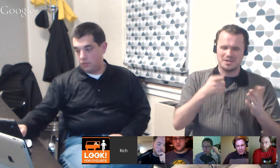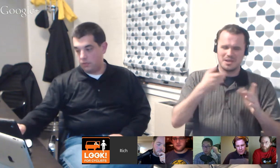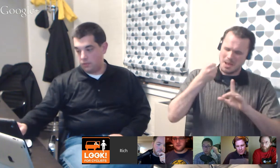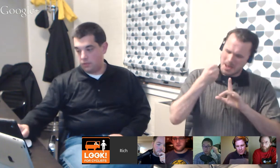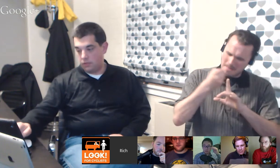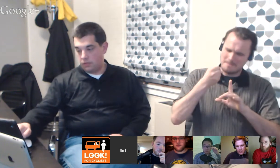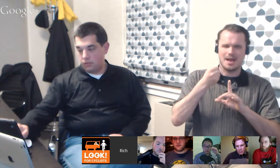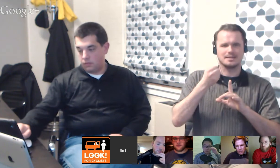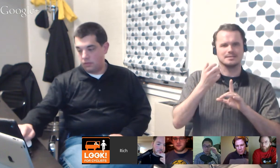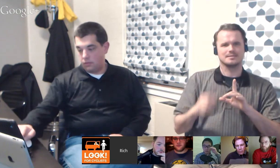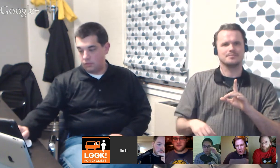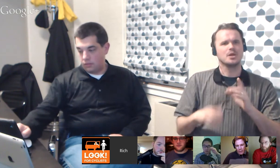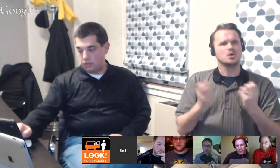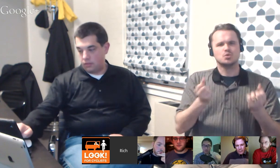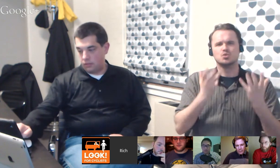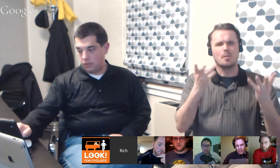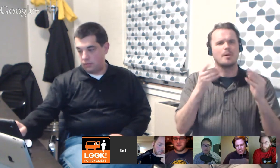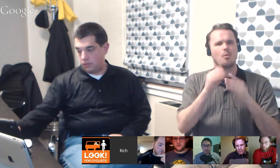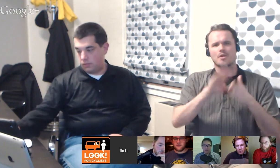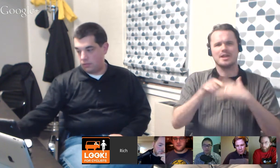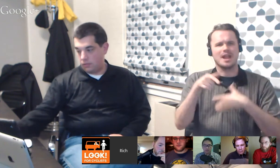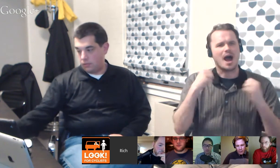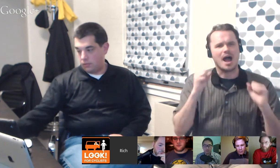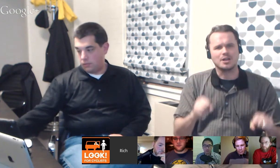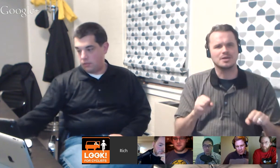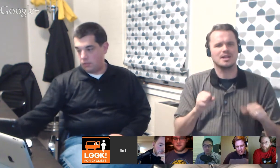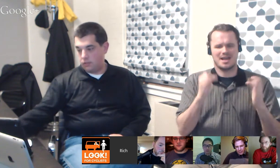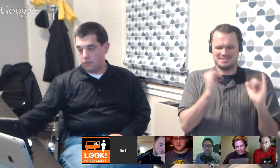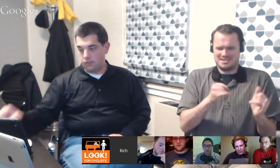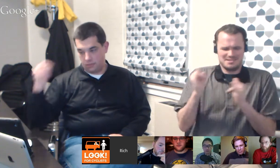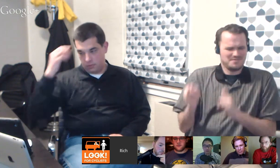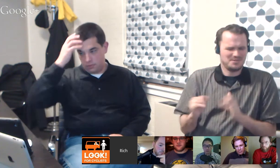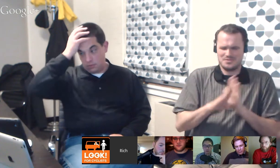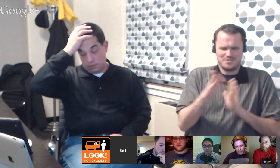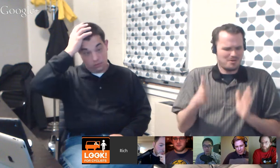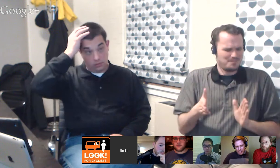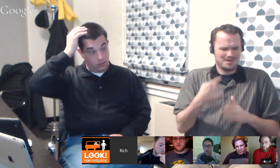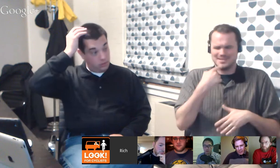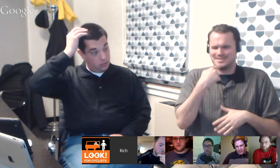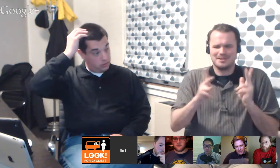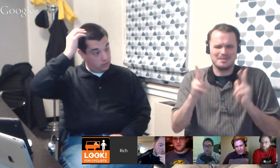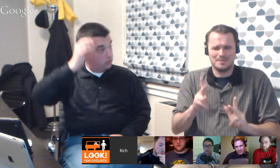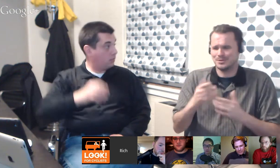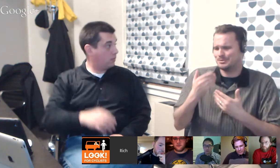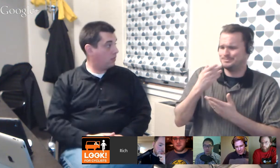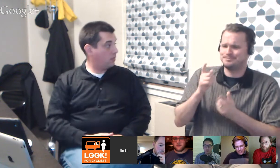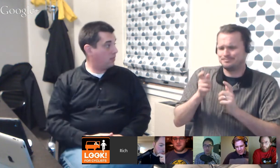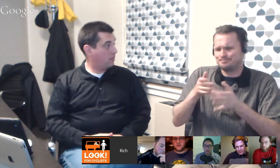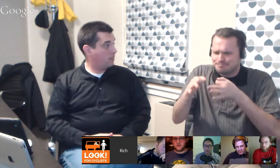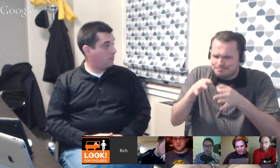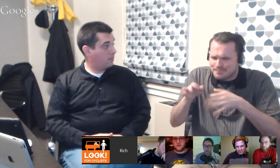impact, so much more than I could as an individual developer telling people, you know, best practices.